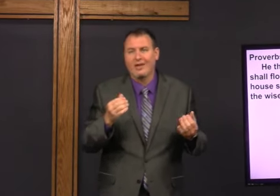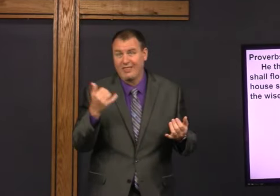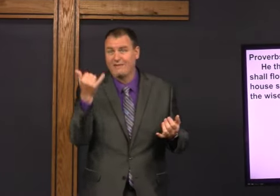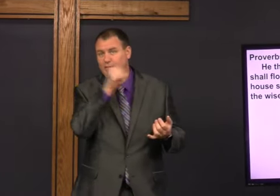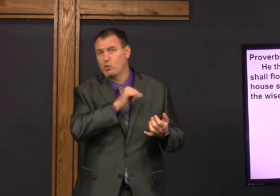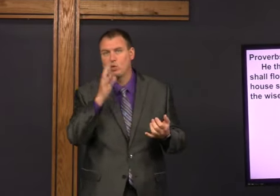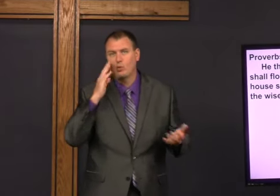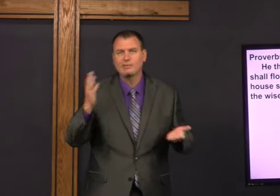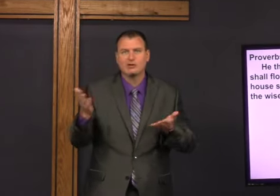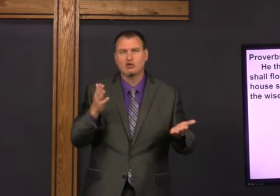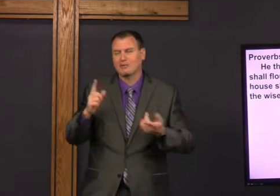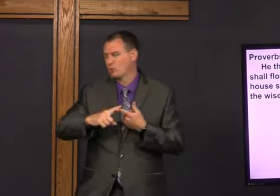Because it caused trouble. So,